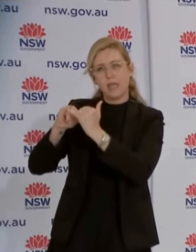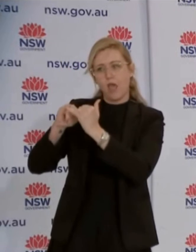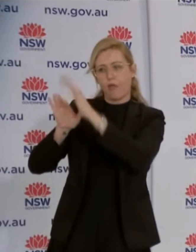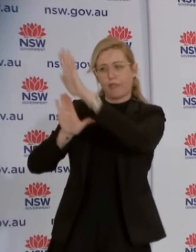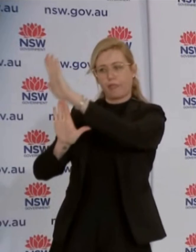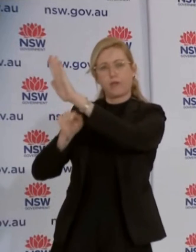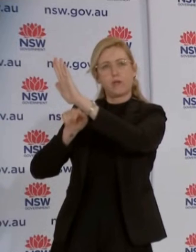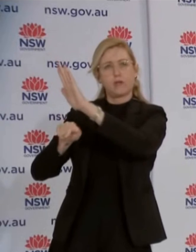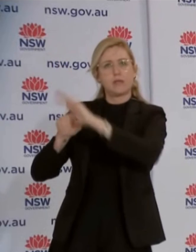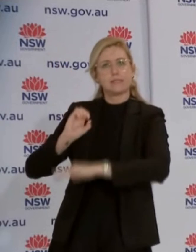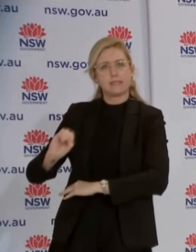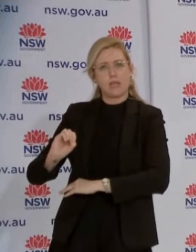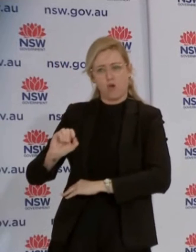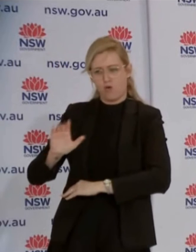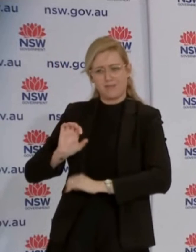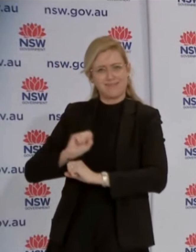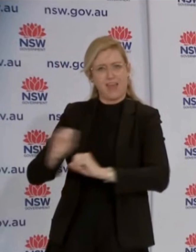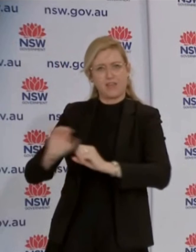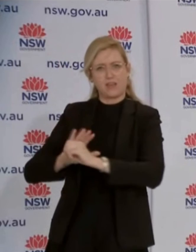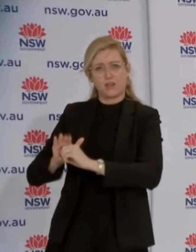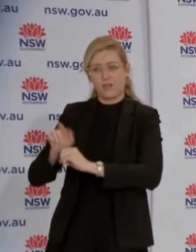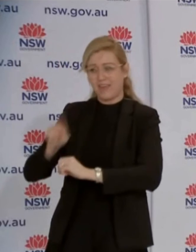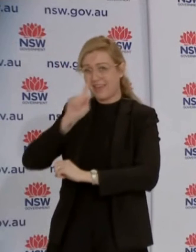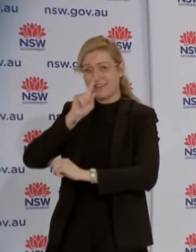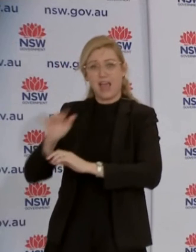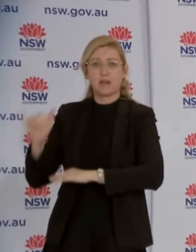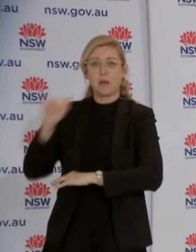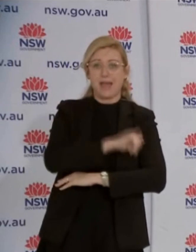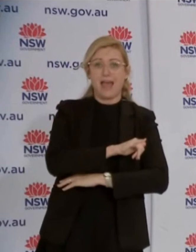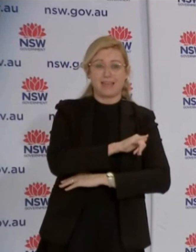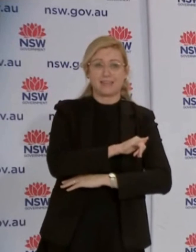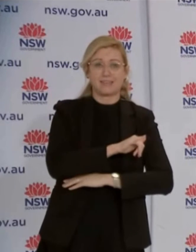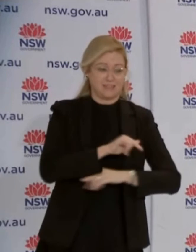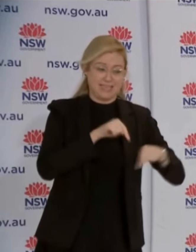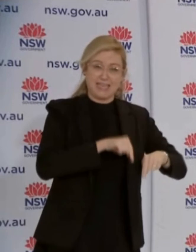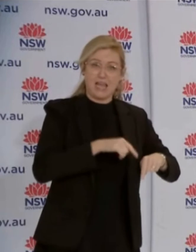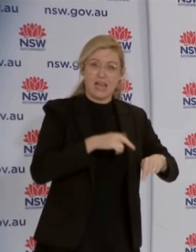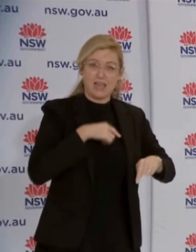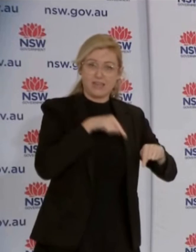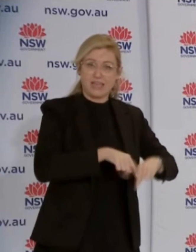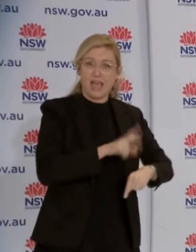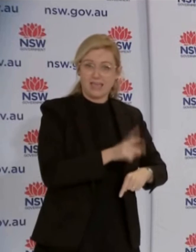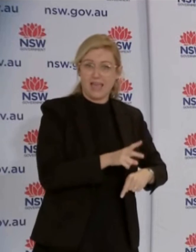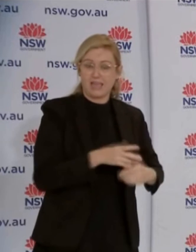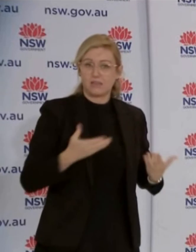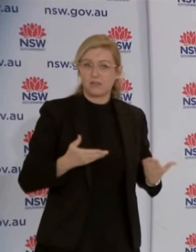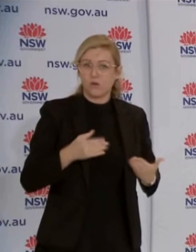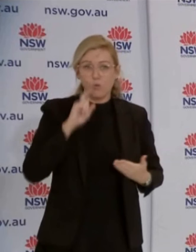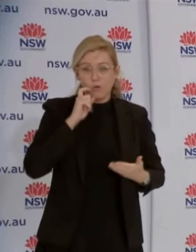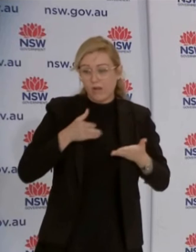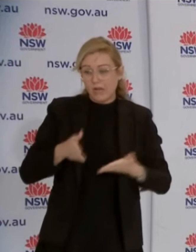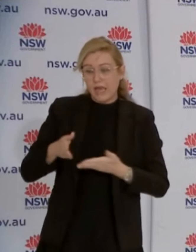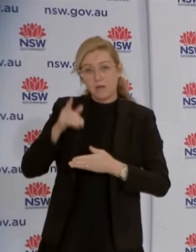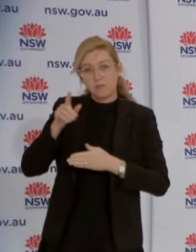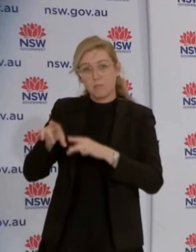return to Australia. Do you have a level of sympathy for them? Would you say anything to the federal government in regards to that? Absolutely. And New South Wales has taken